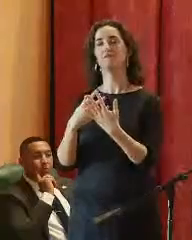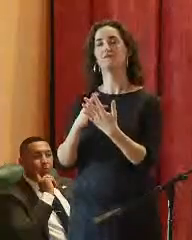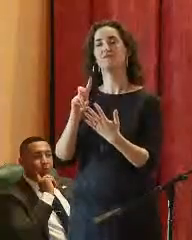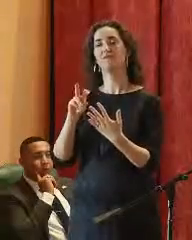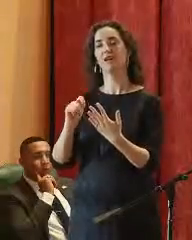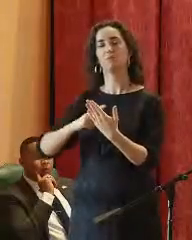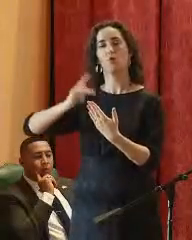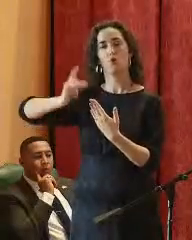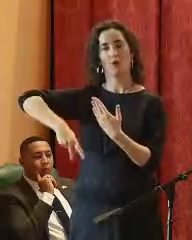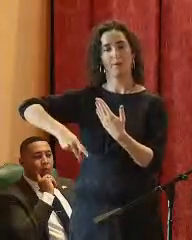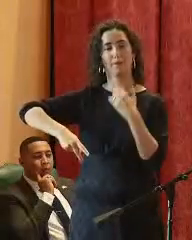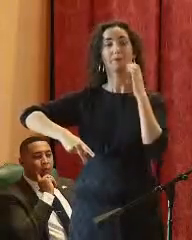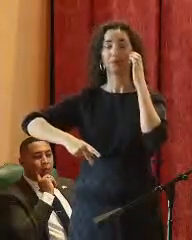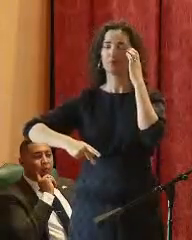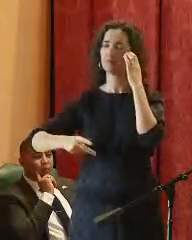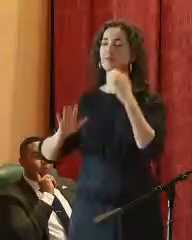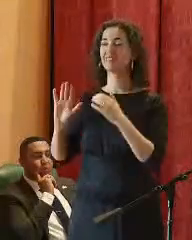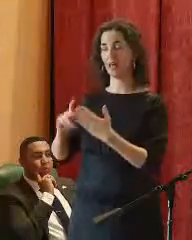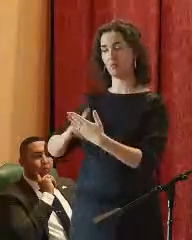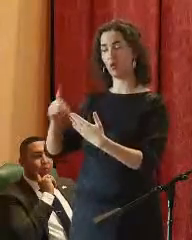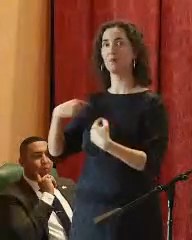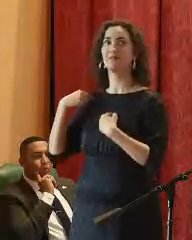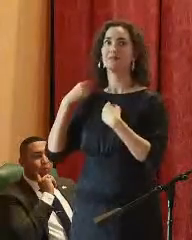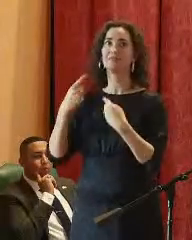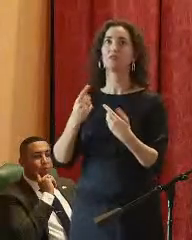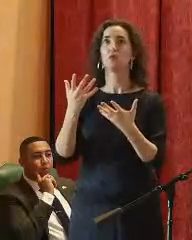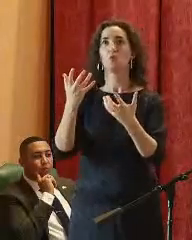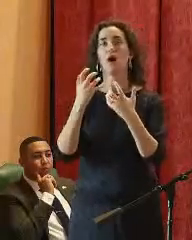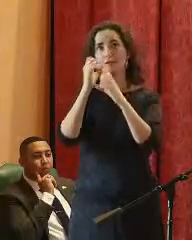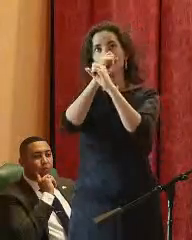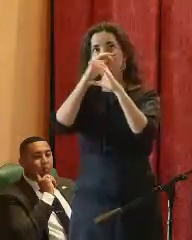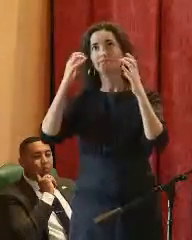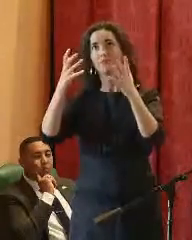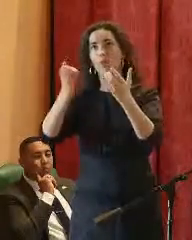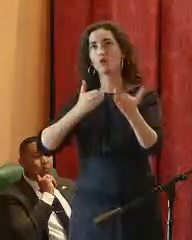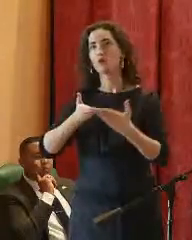a program that Billy had long had a passion in which to